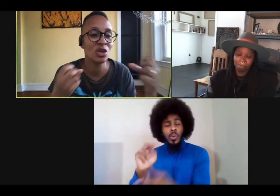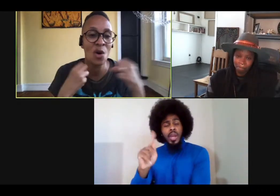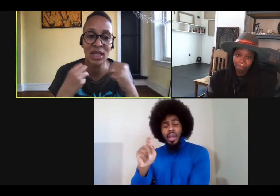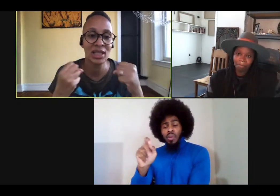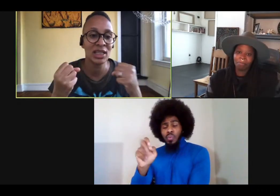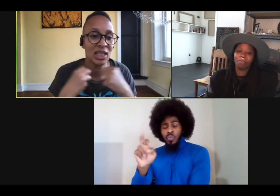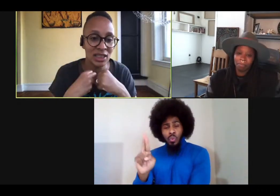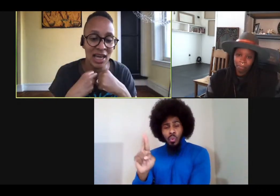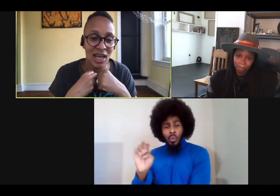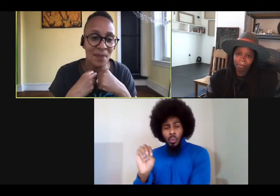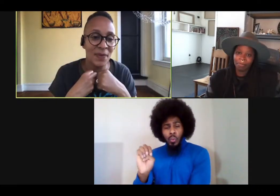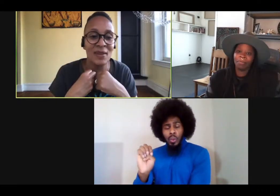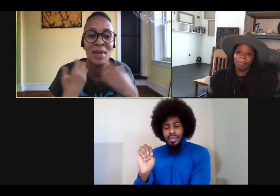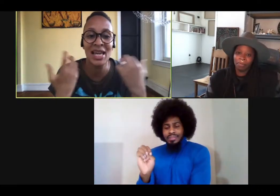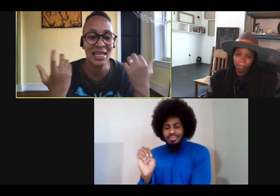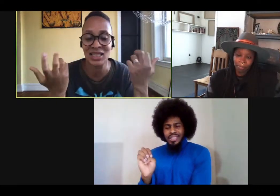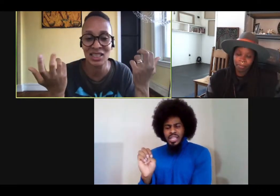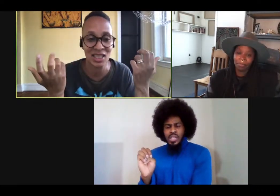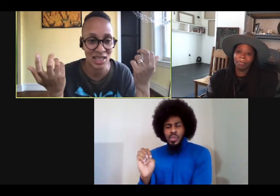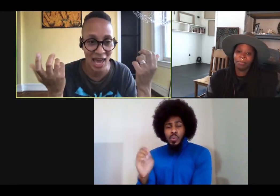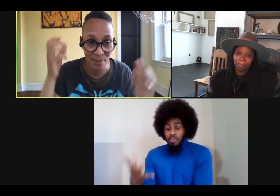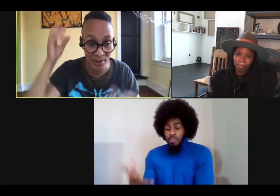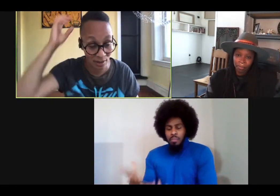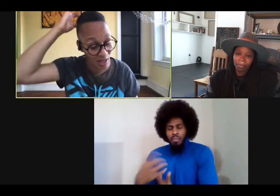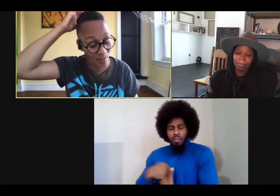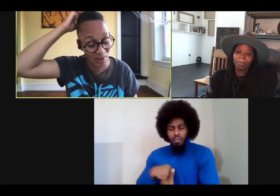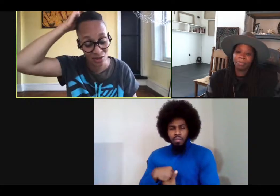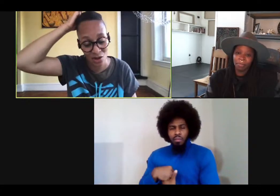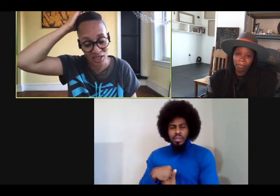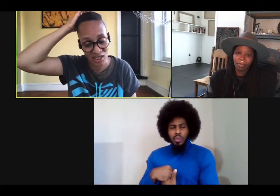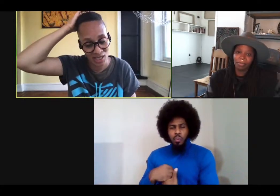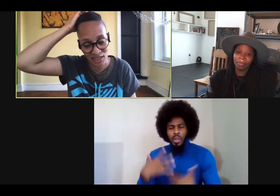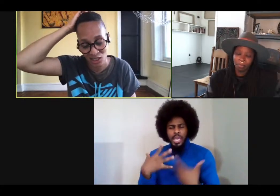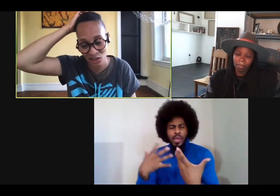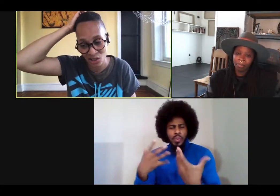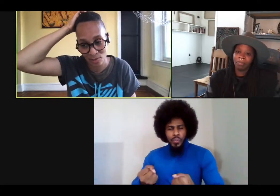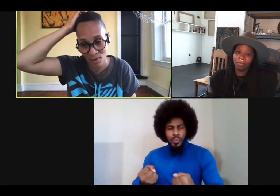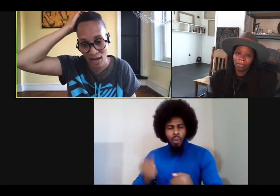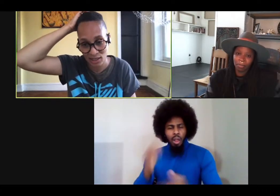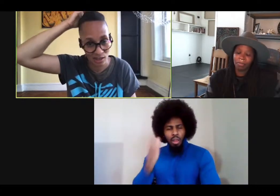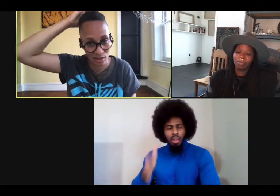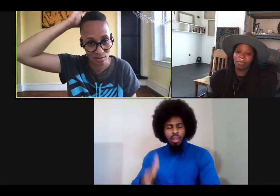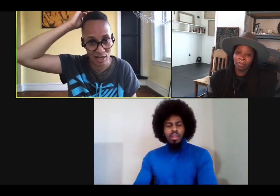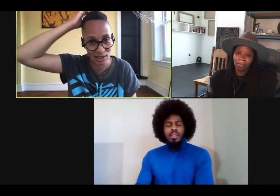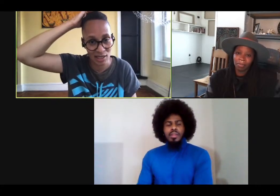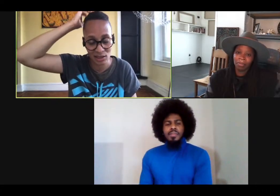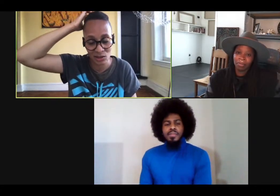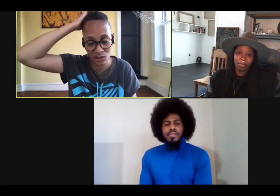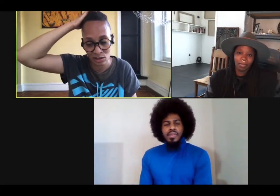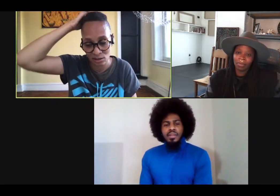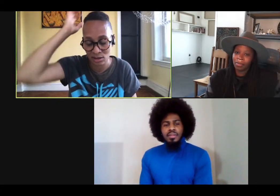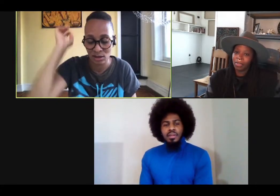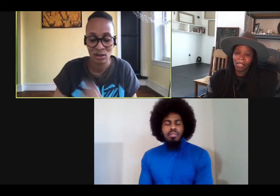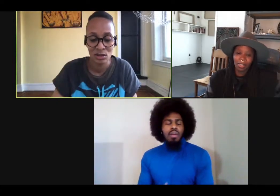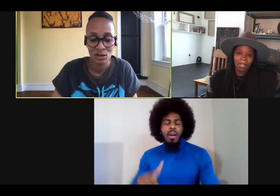right, just going and healing that up, then the making is just going to happen. But you know, that's a learned practice,